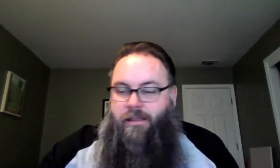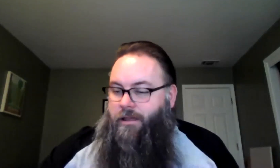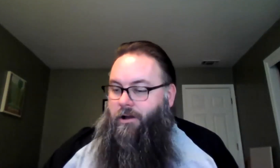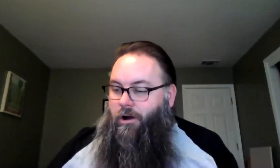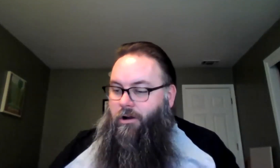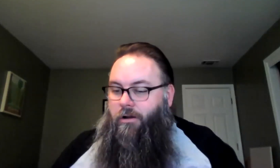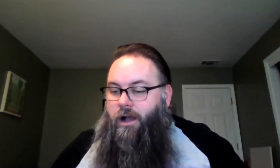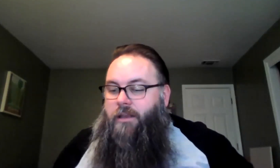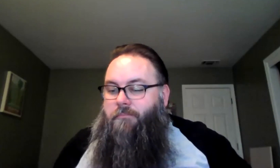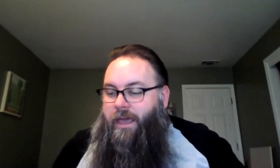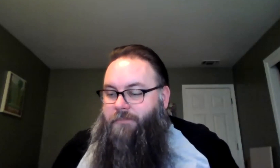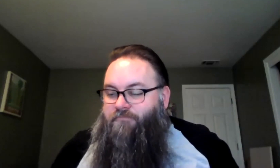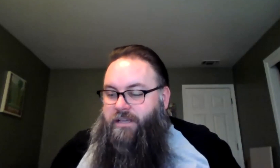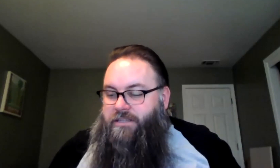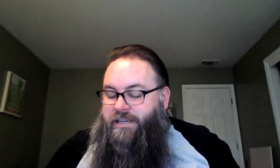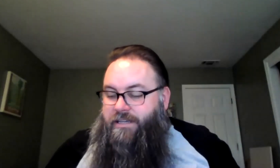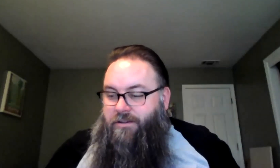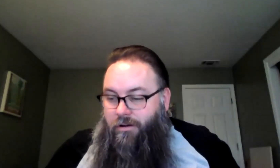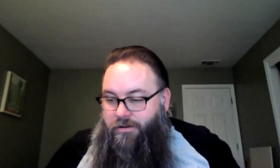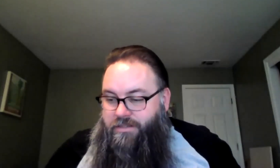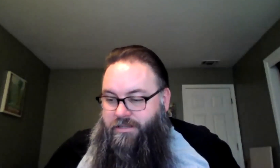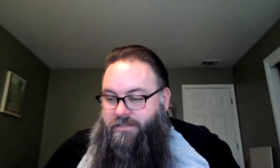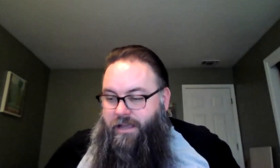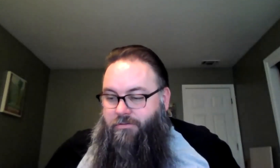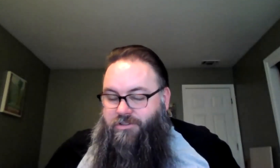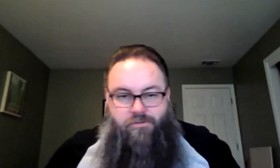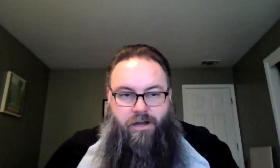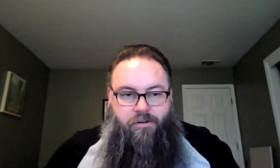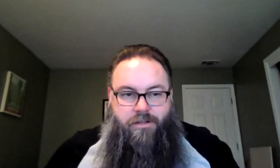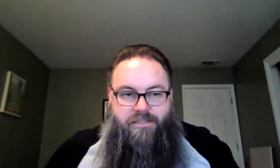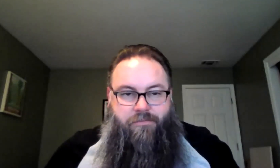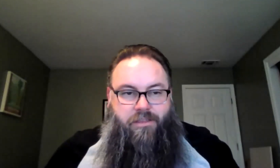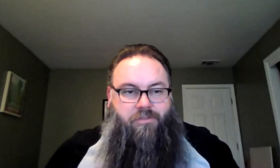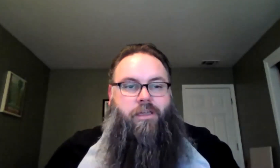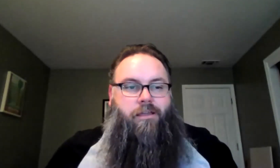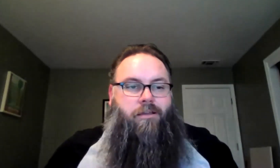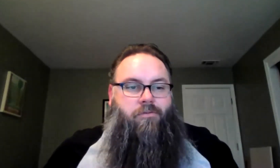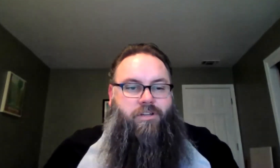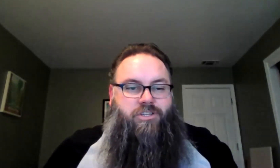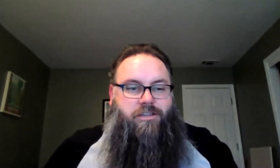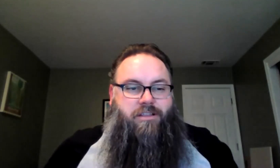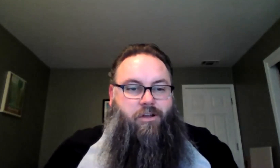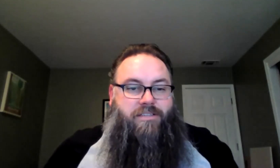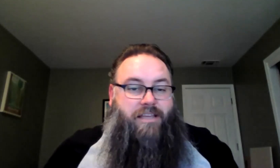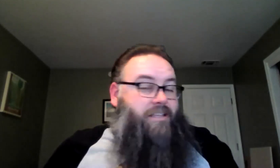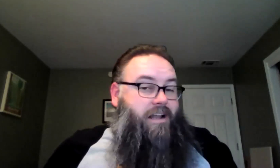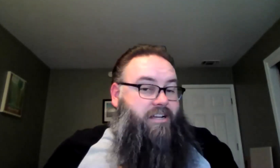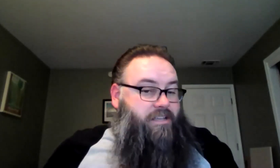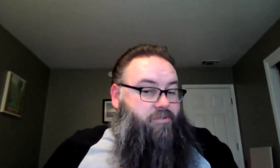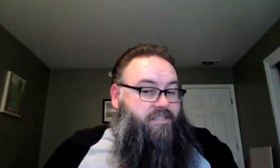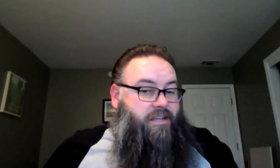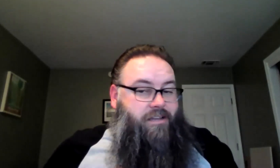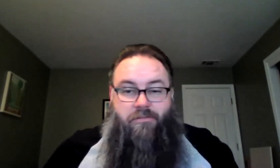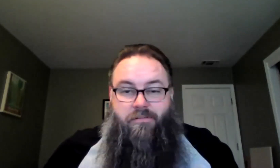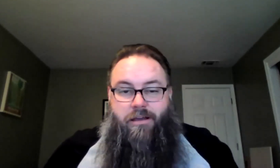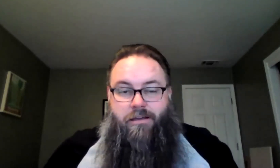understand that our unmet TSRs is down to 173, which is the lowest I think that I've